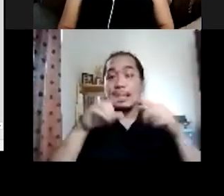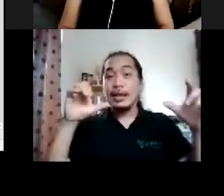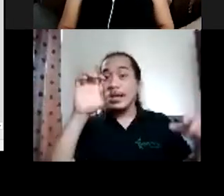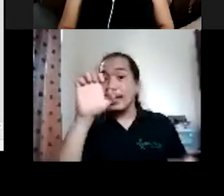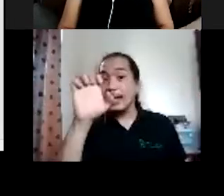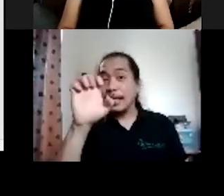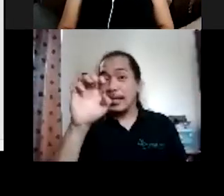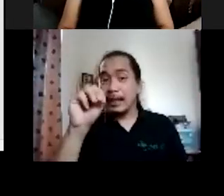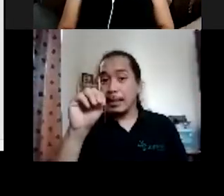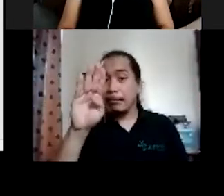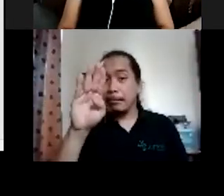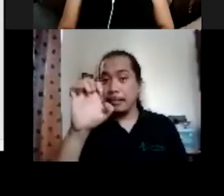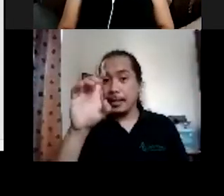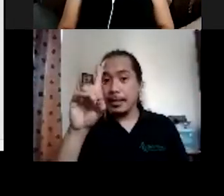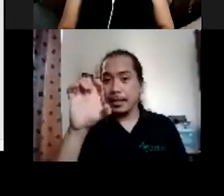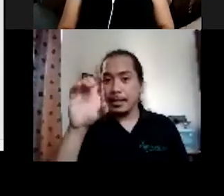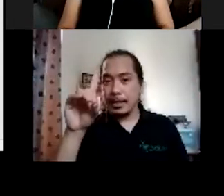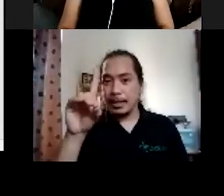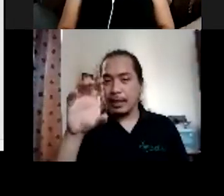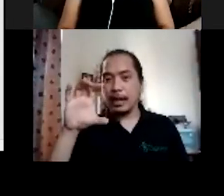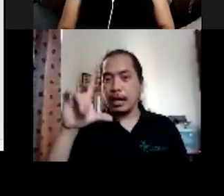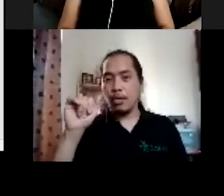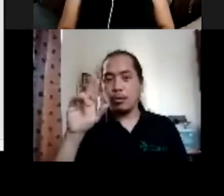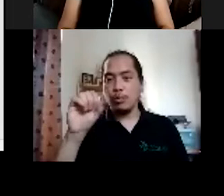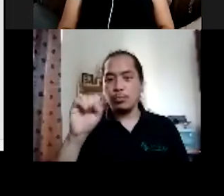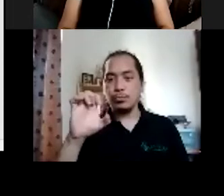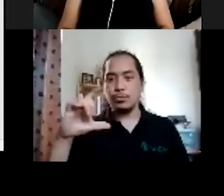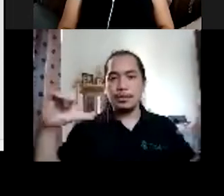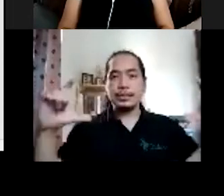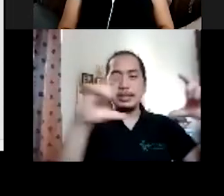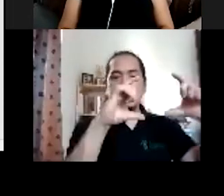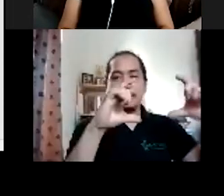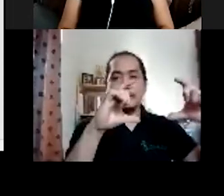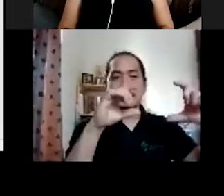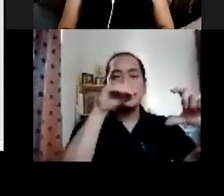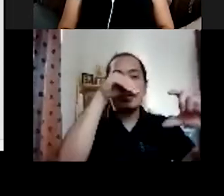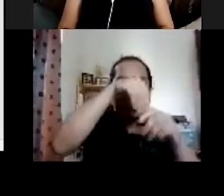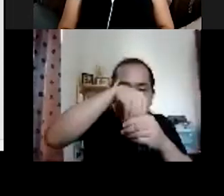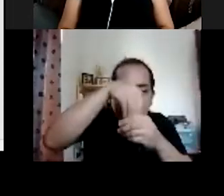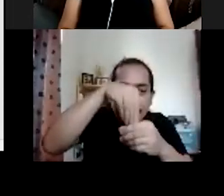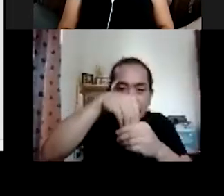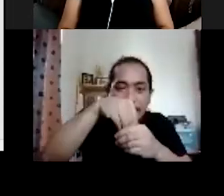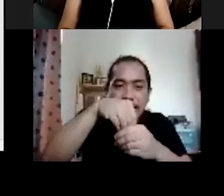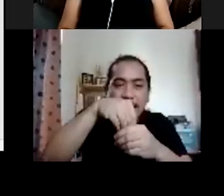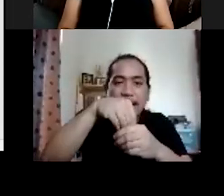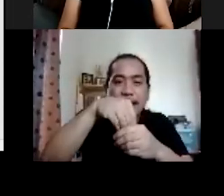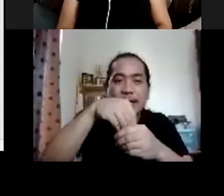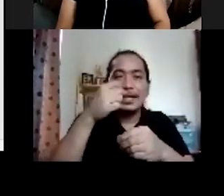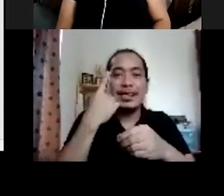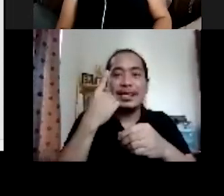the embedded. So we have to look at the question carefully because it asks exactly.